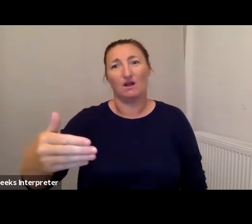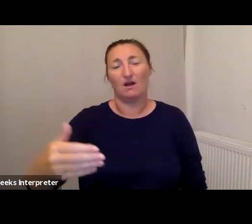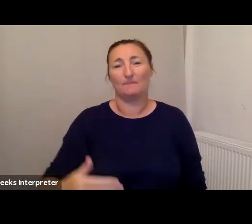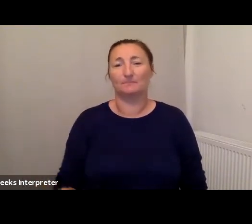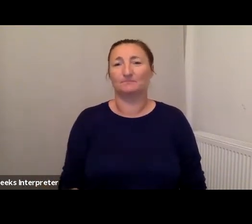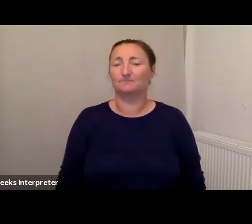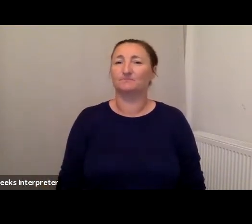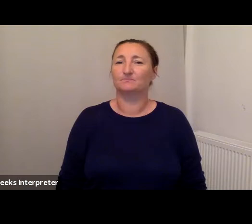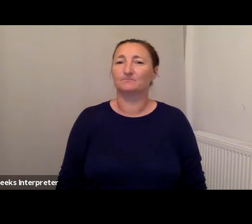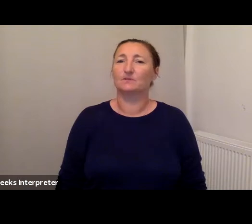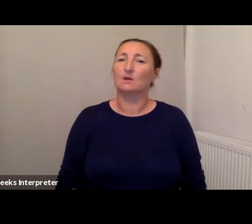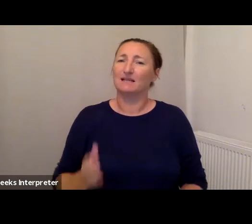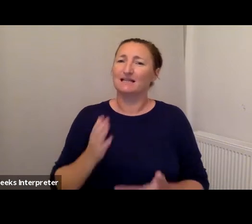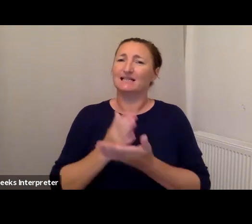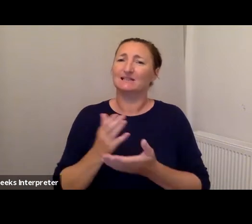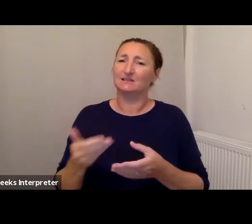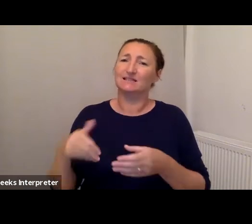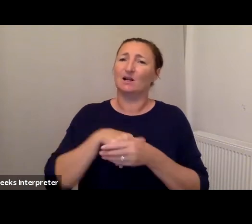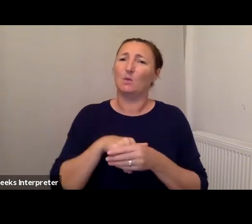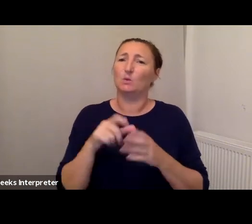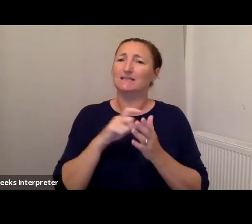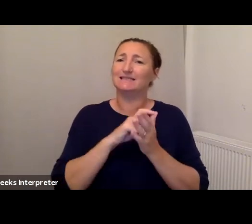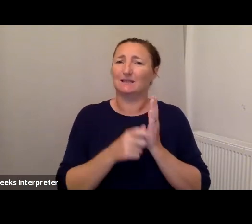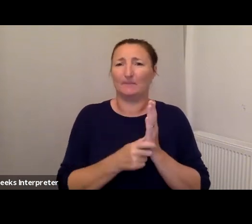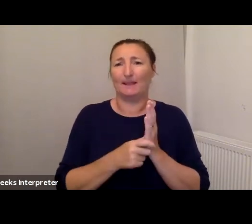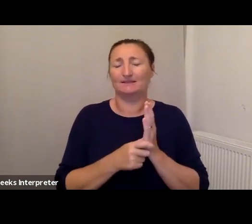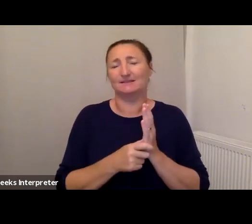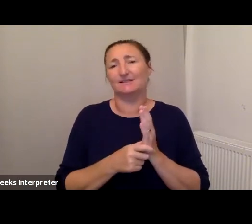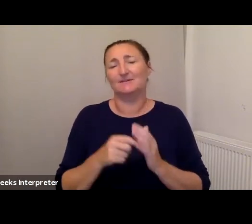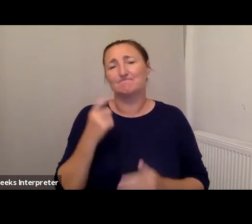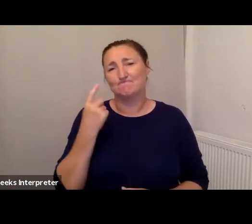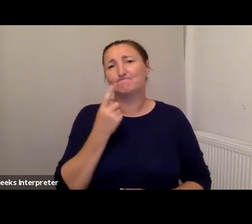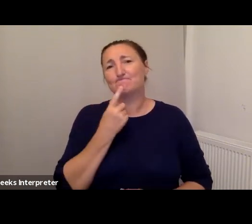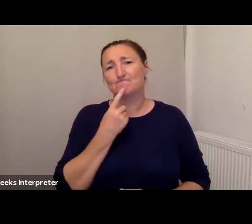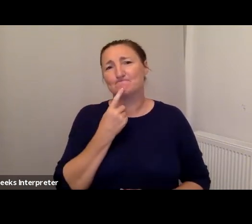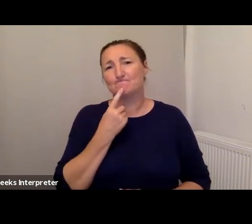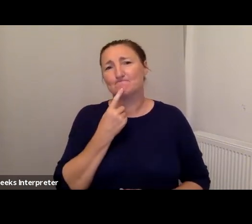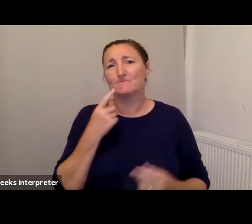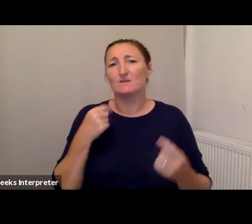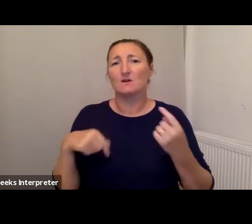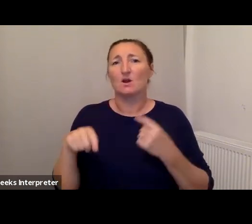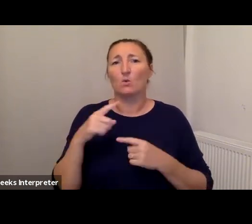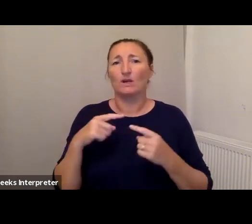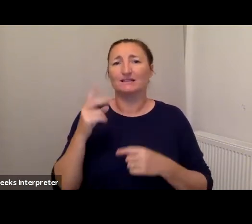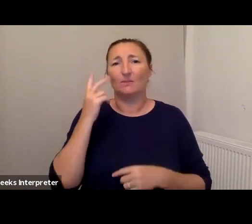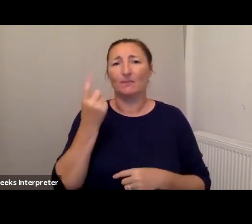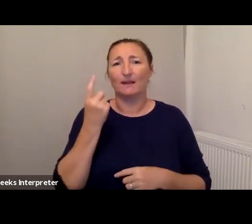we want it to be included and it is not being included, I think what we need to do is look at